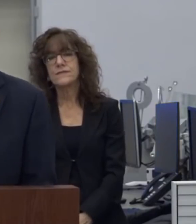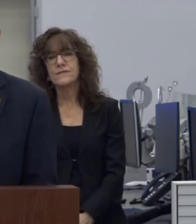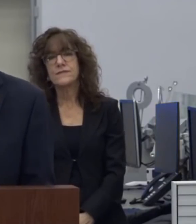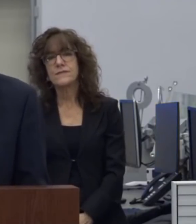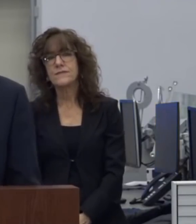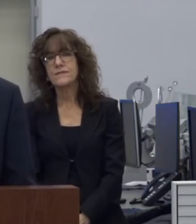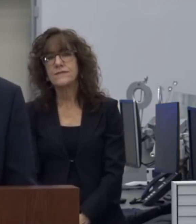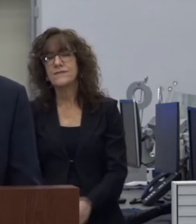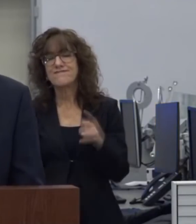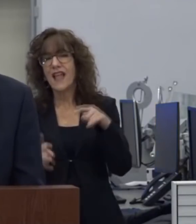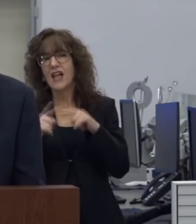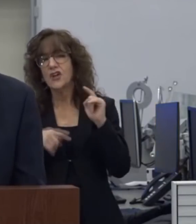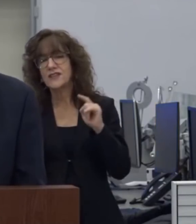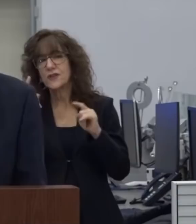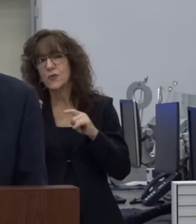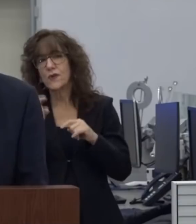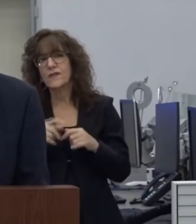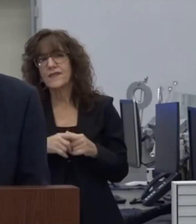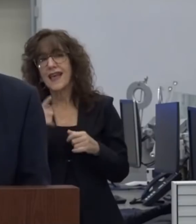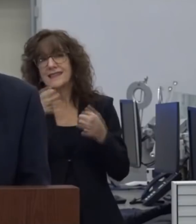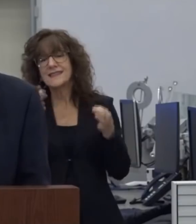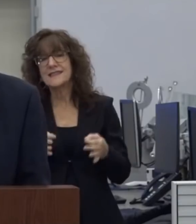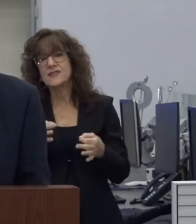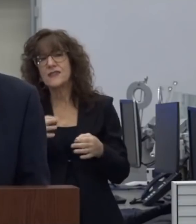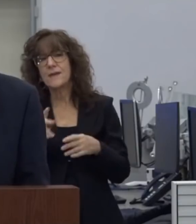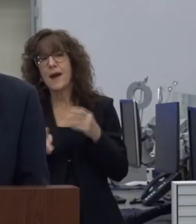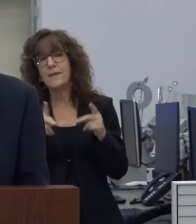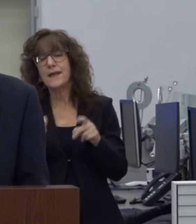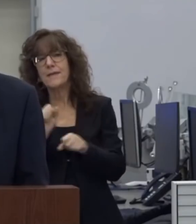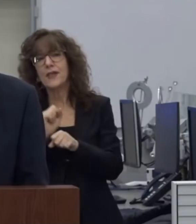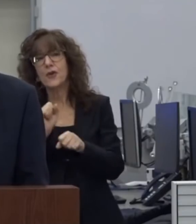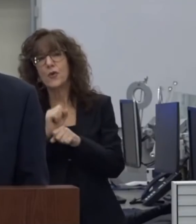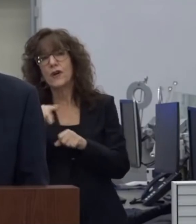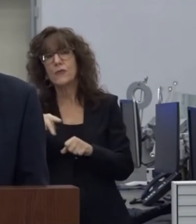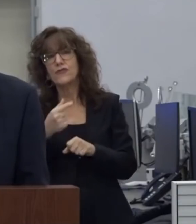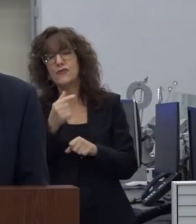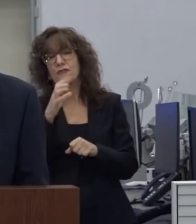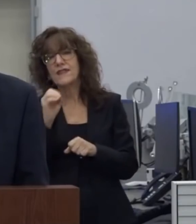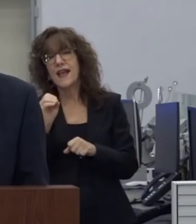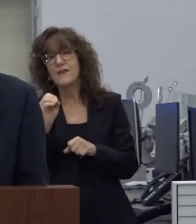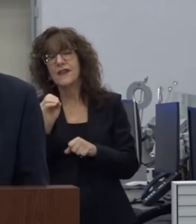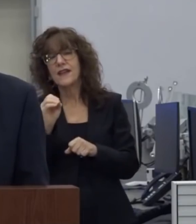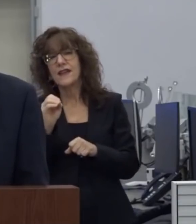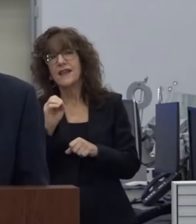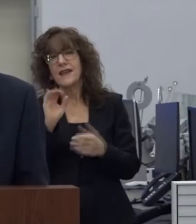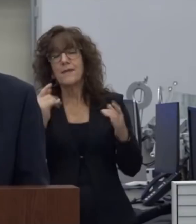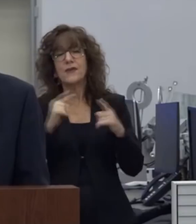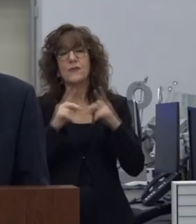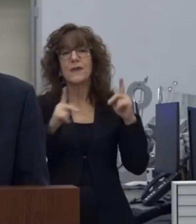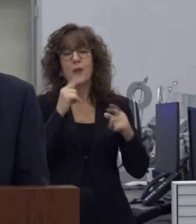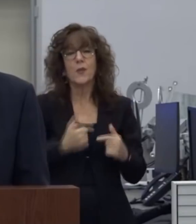County? I couldn't hear you. Has there been a decision made about people who work in Prince George's County versus those who live in Prince George's County getting